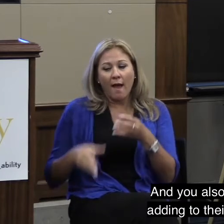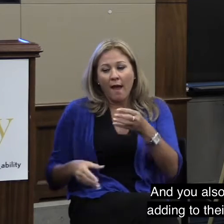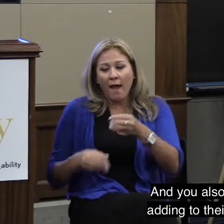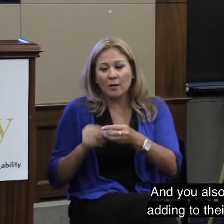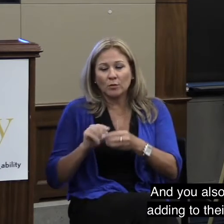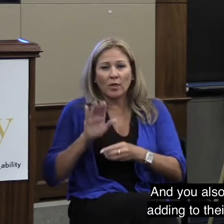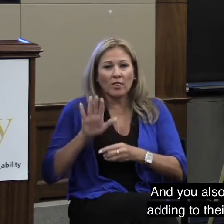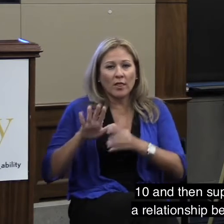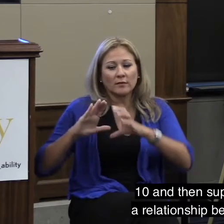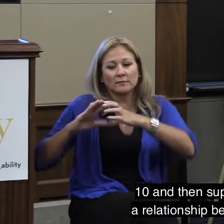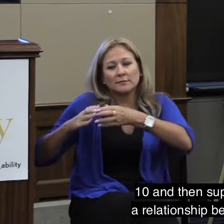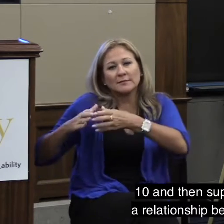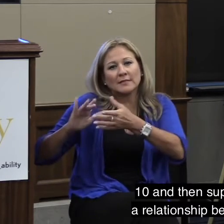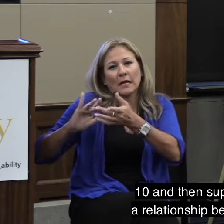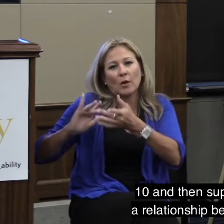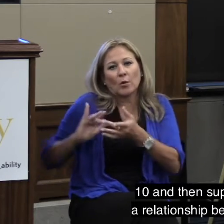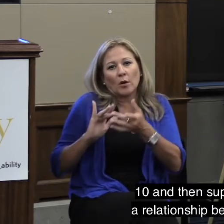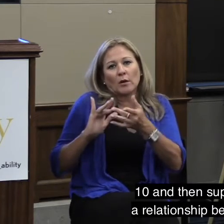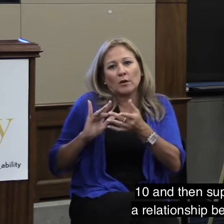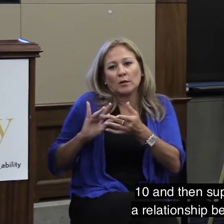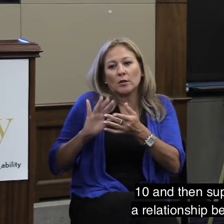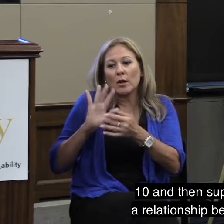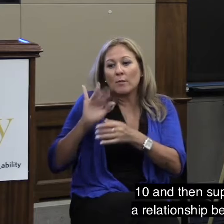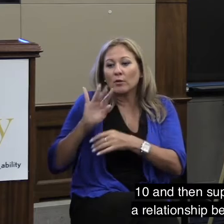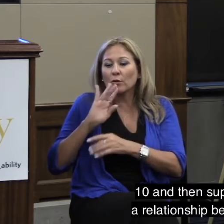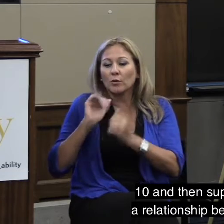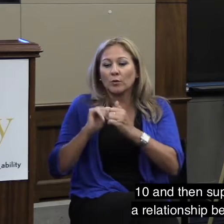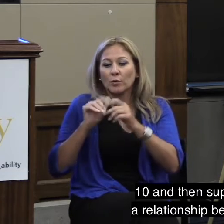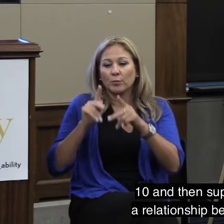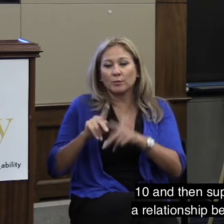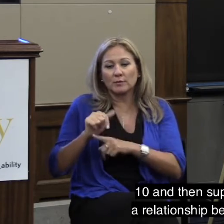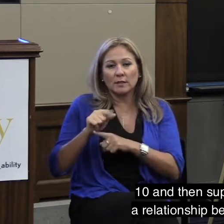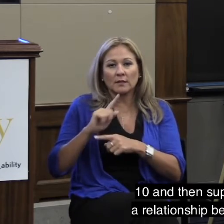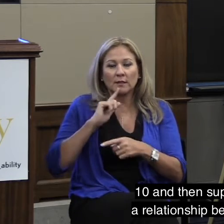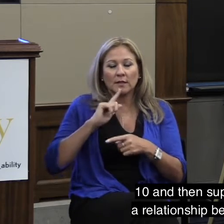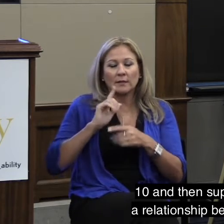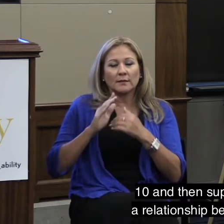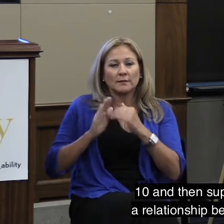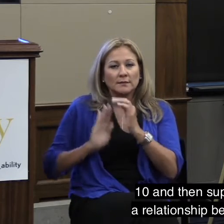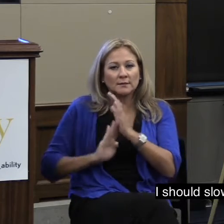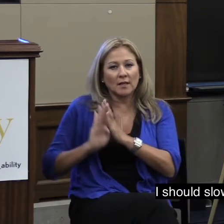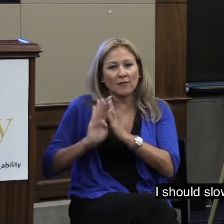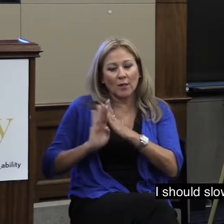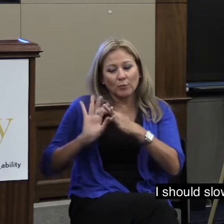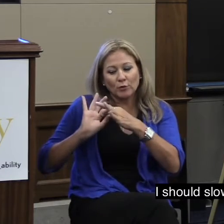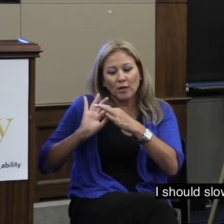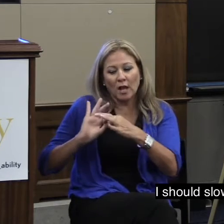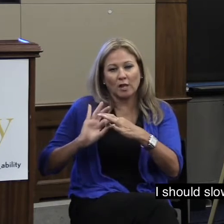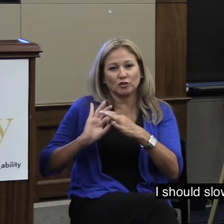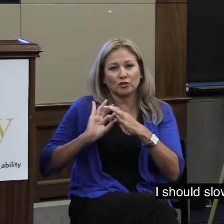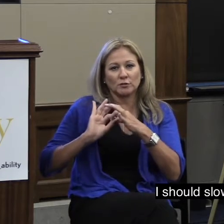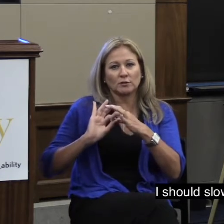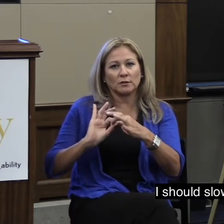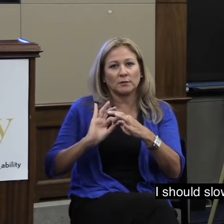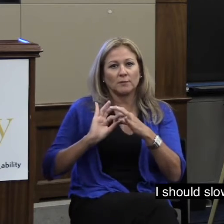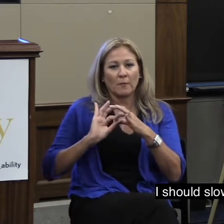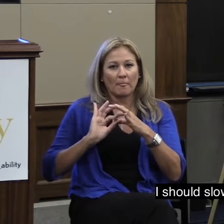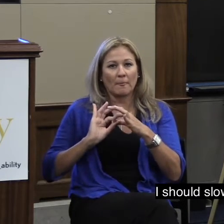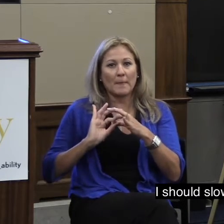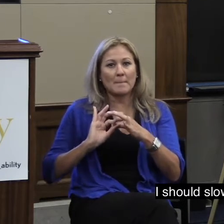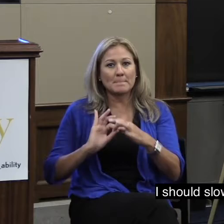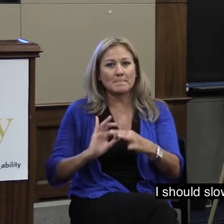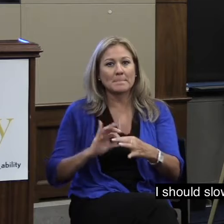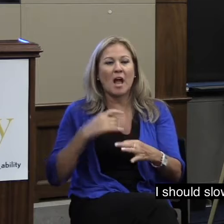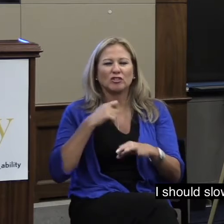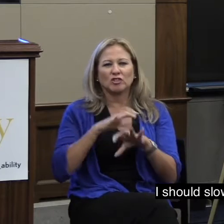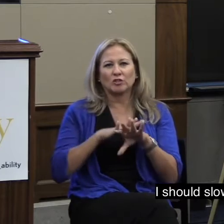by talking to person 10 and then supporting them, which then builds a relationship between the two. In the meantime, I should slow down for the captioner, I'm